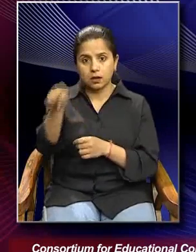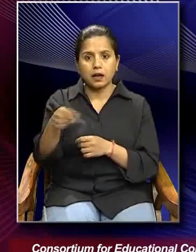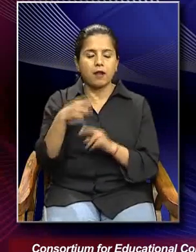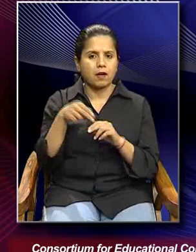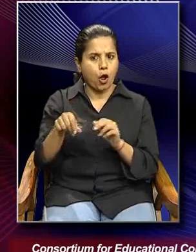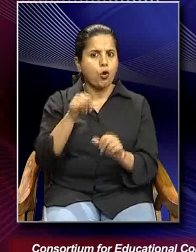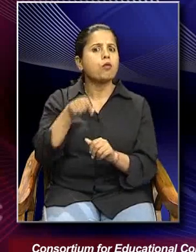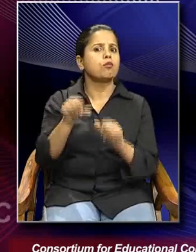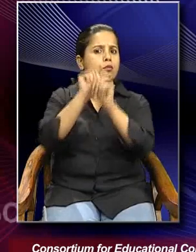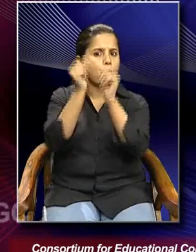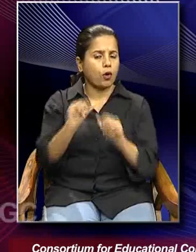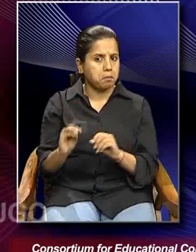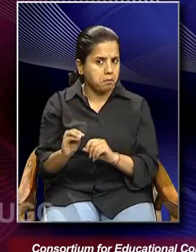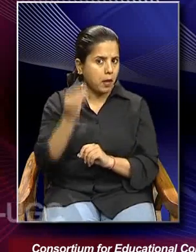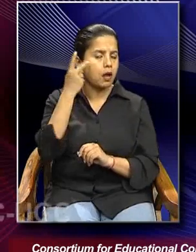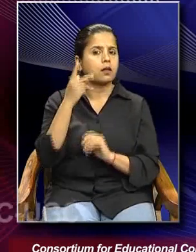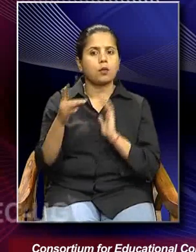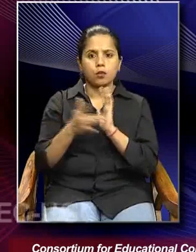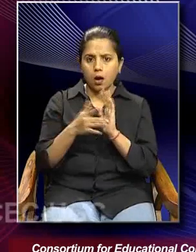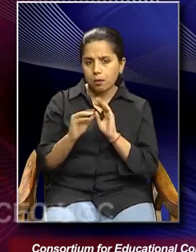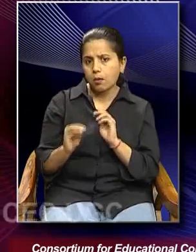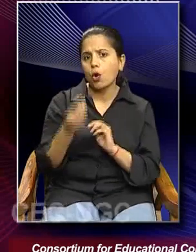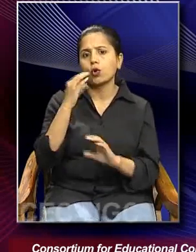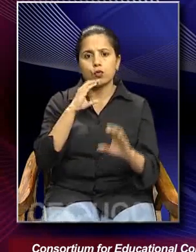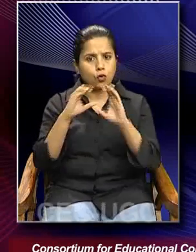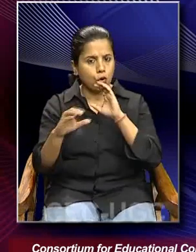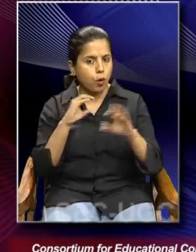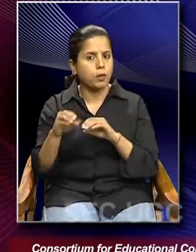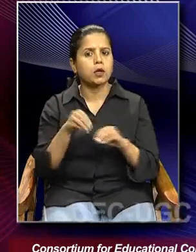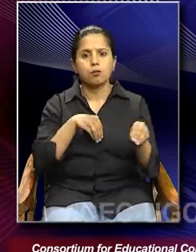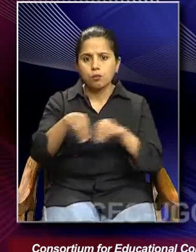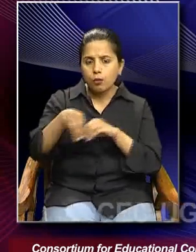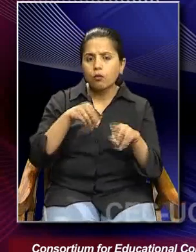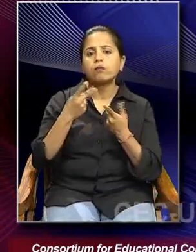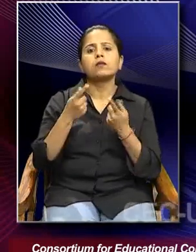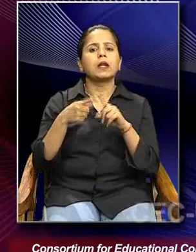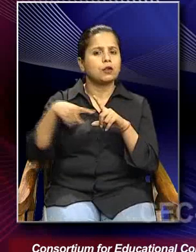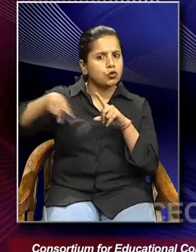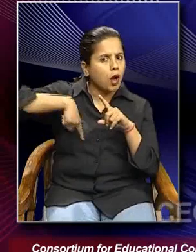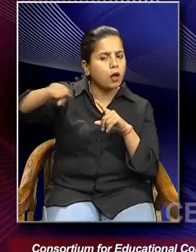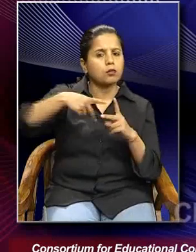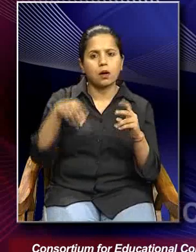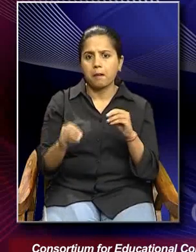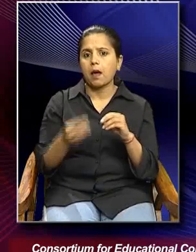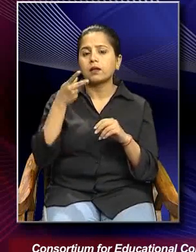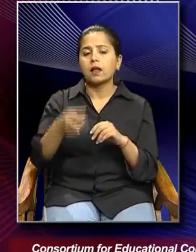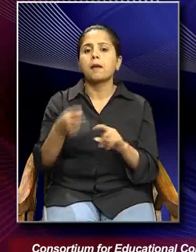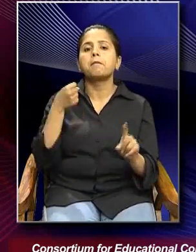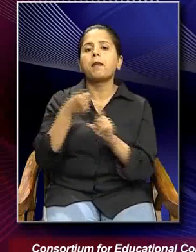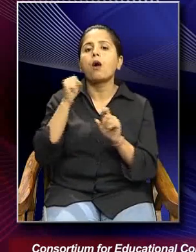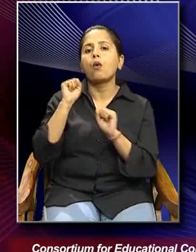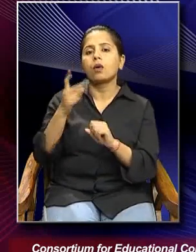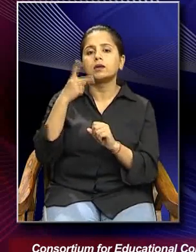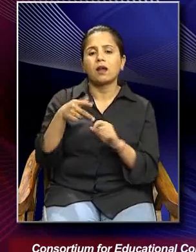modern technologies of communication, movement and transportation, gradually the impact of intervening